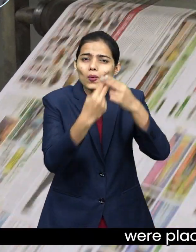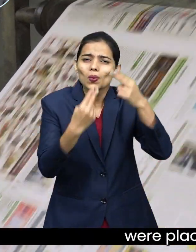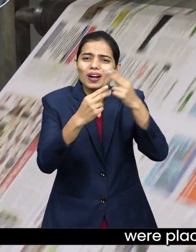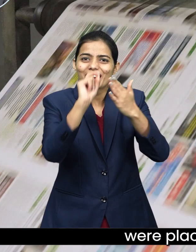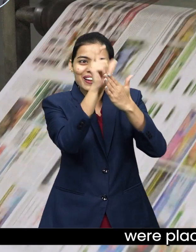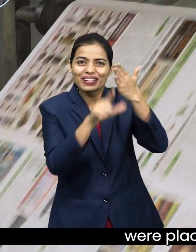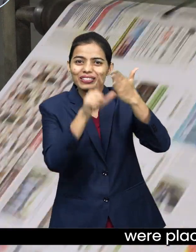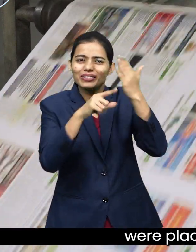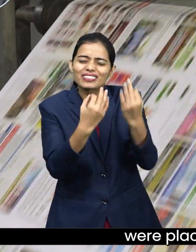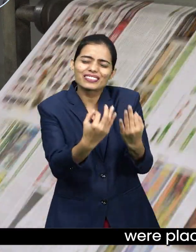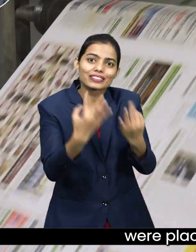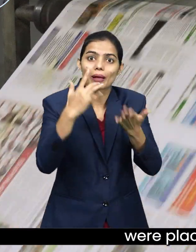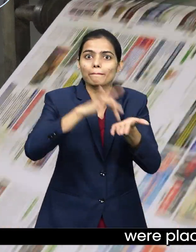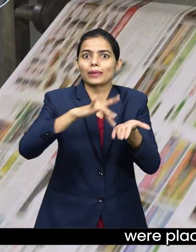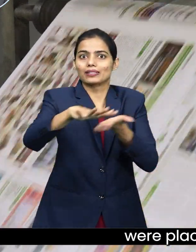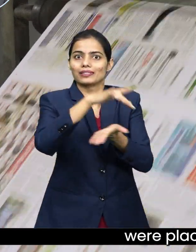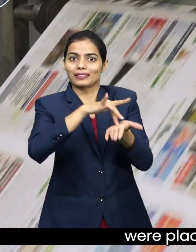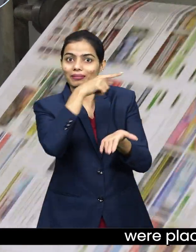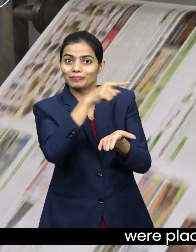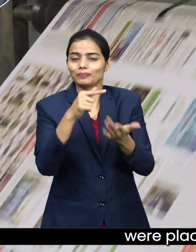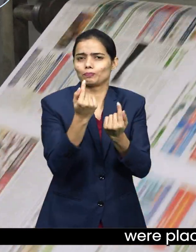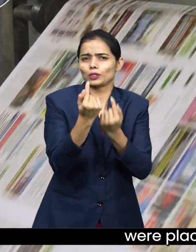public places.